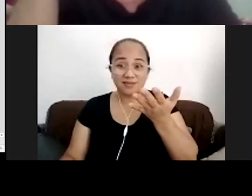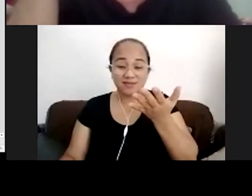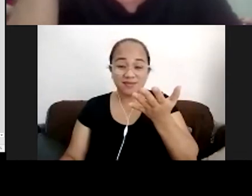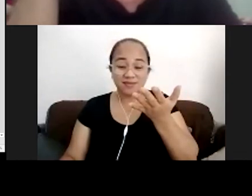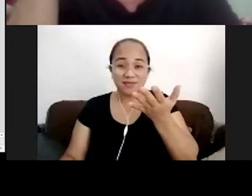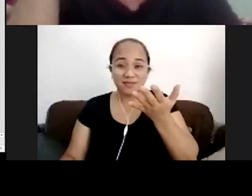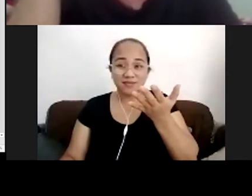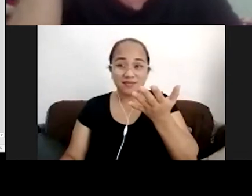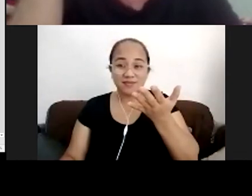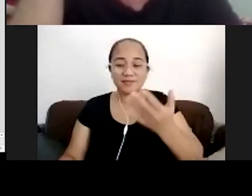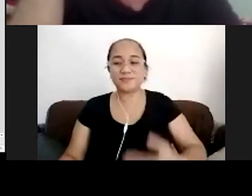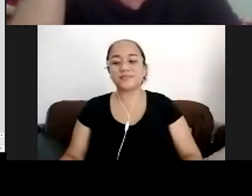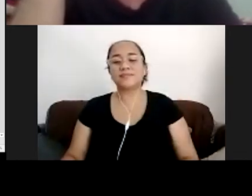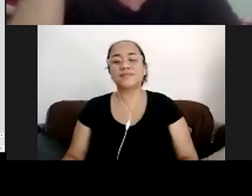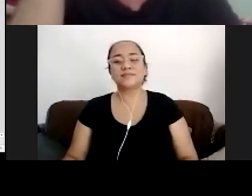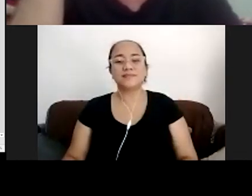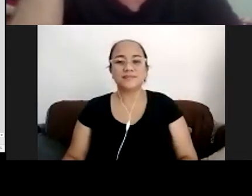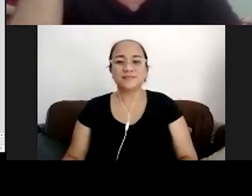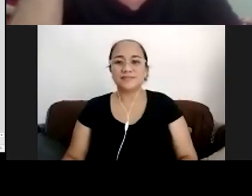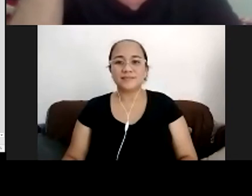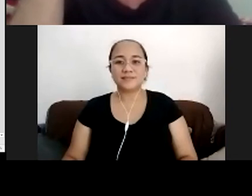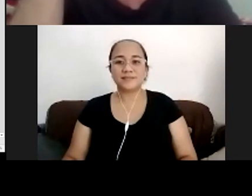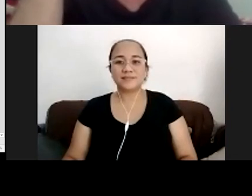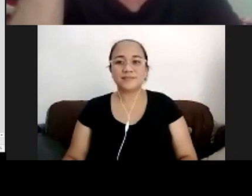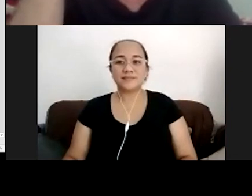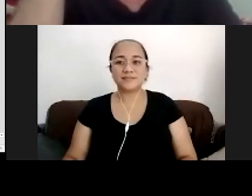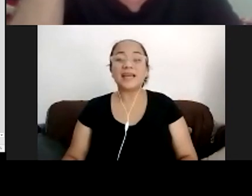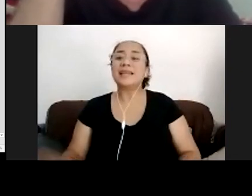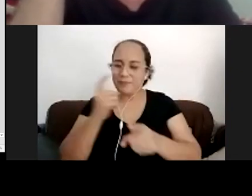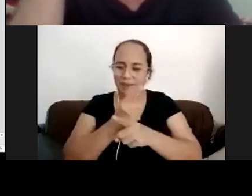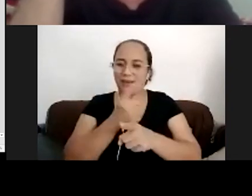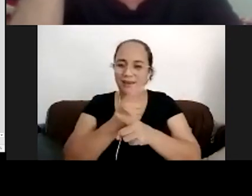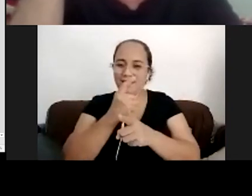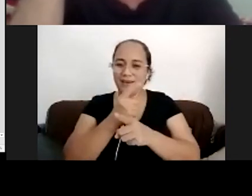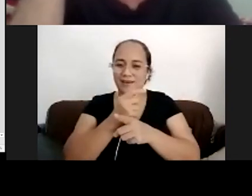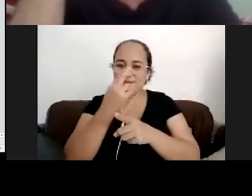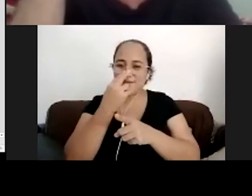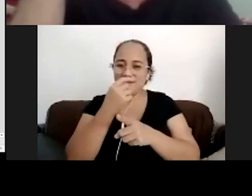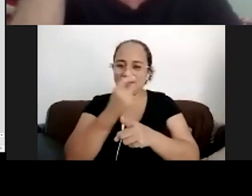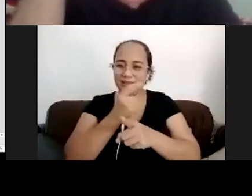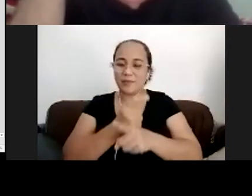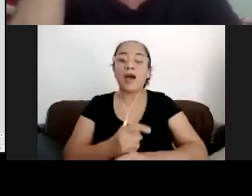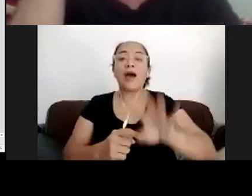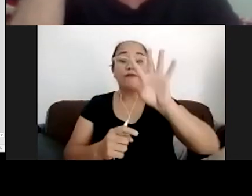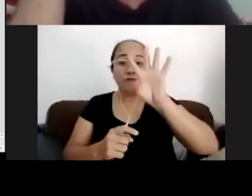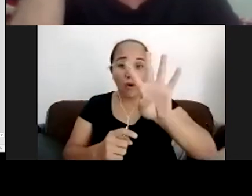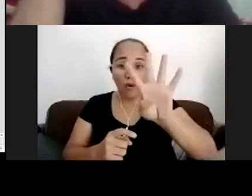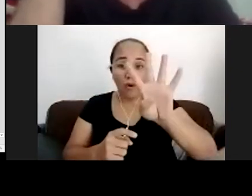No. Nat is saying no, it's not. Right. 4 is the subject